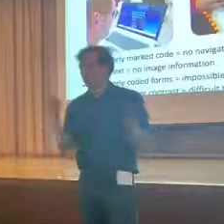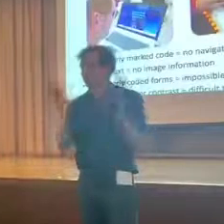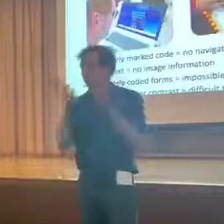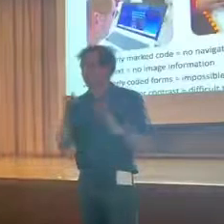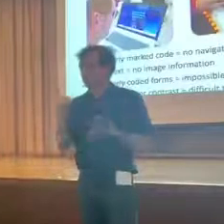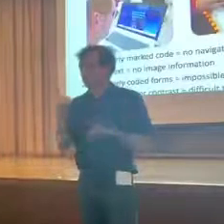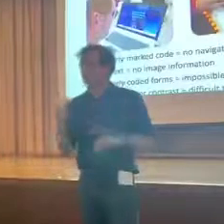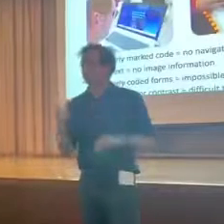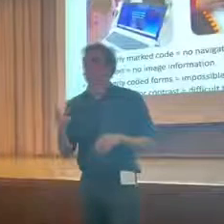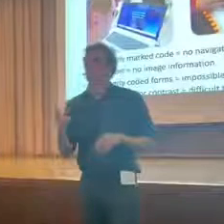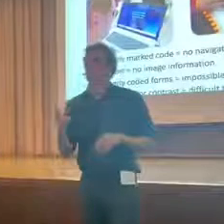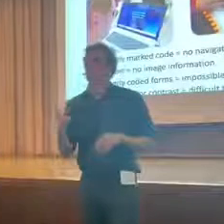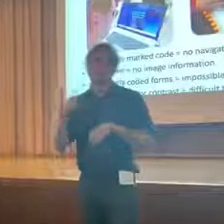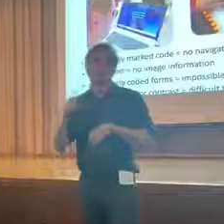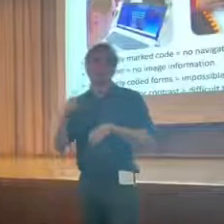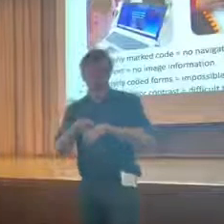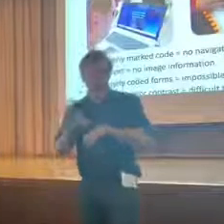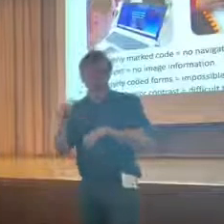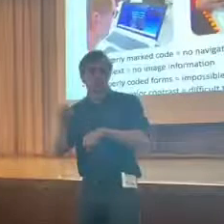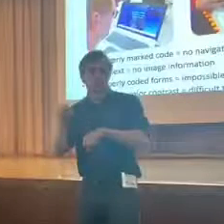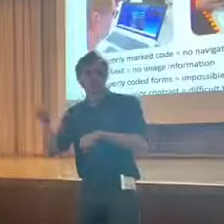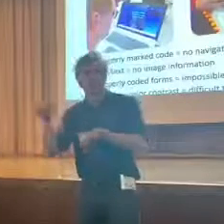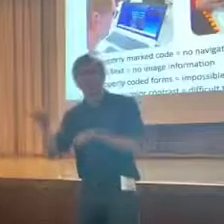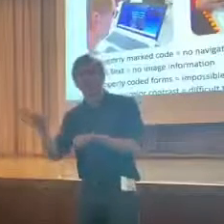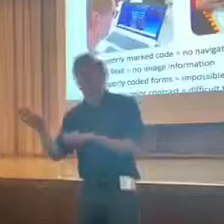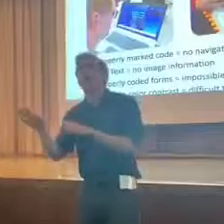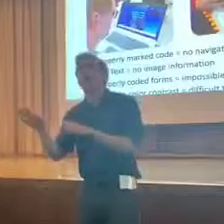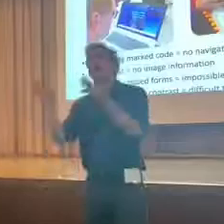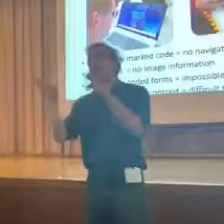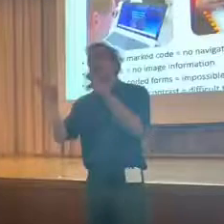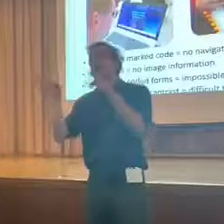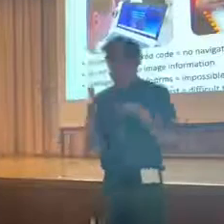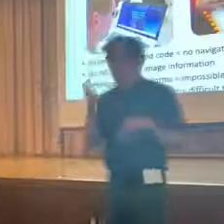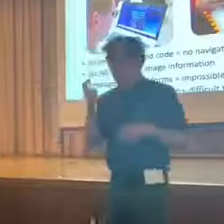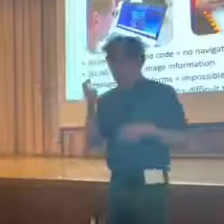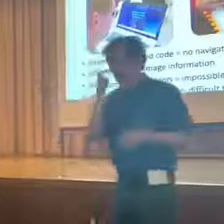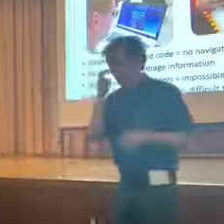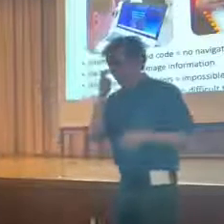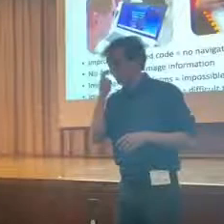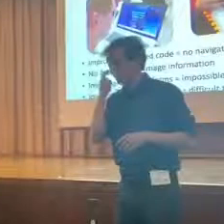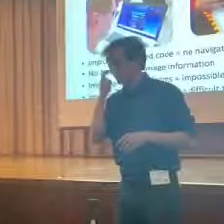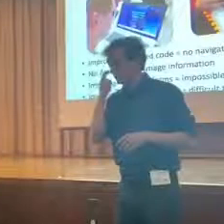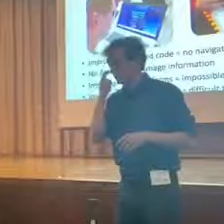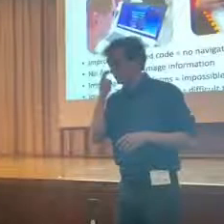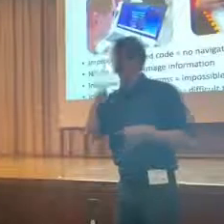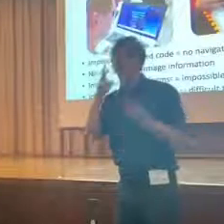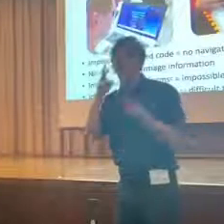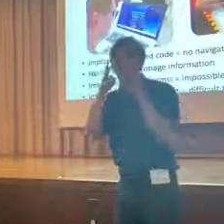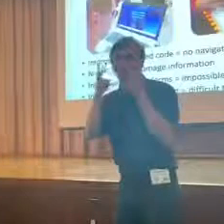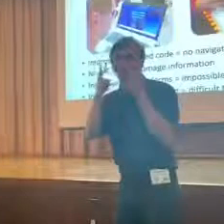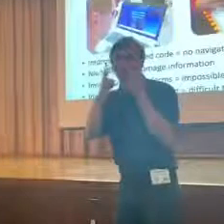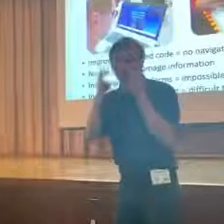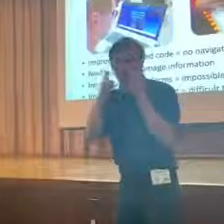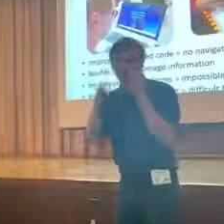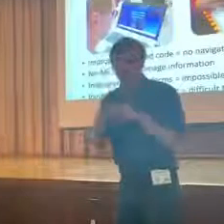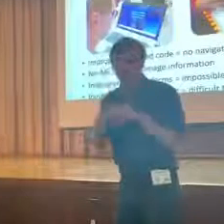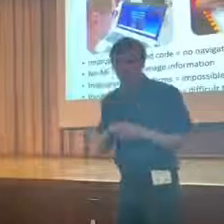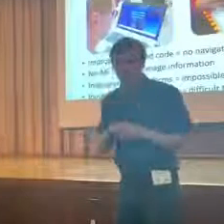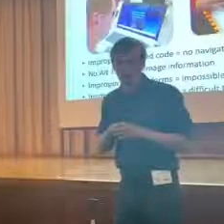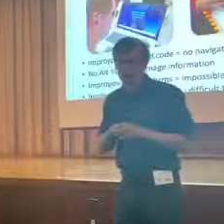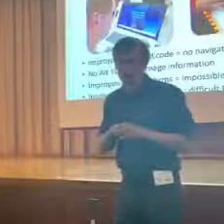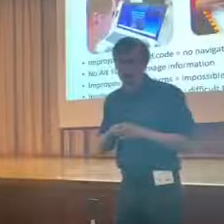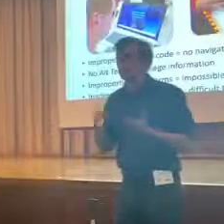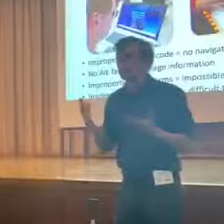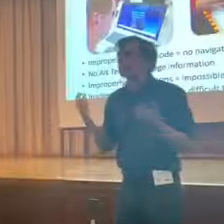blindness and low vision, because this is the one I think that most people get afraid of. if they don't know somebody who's blind or